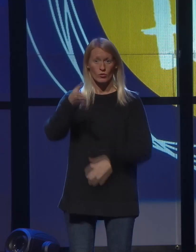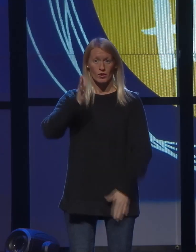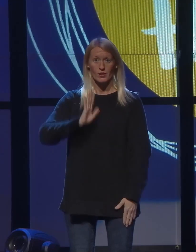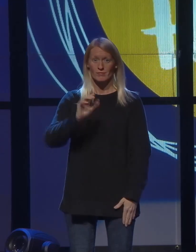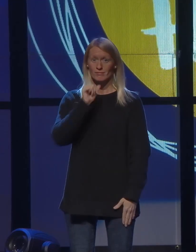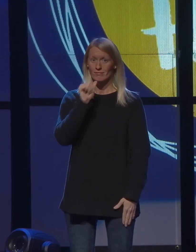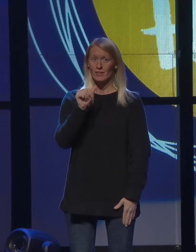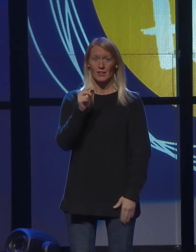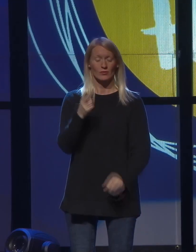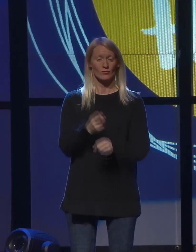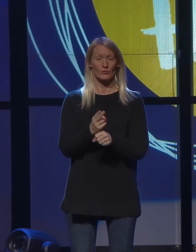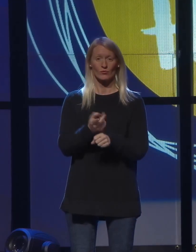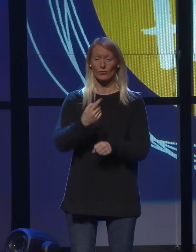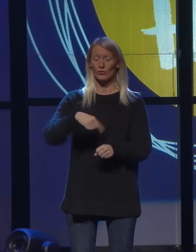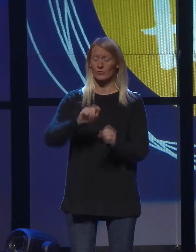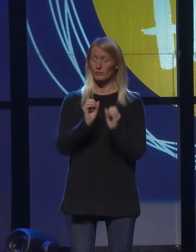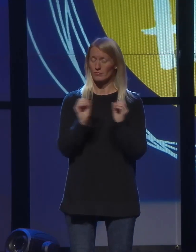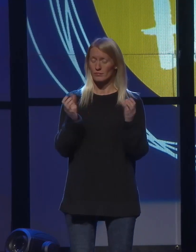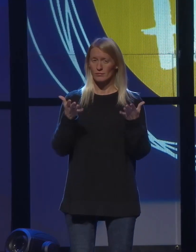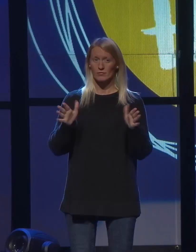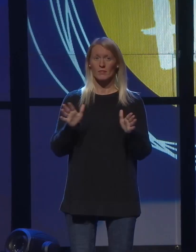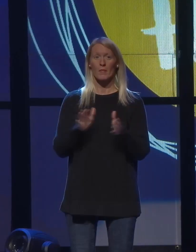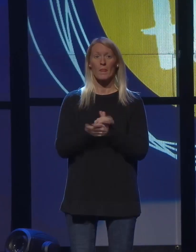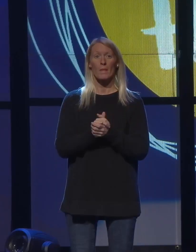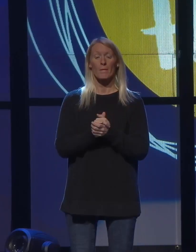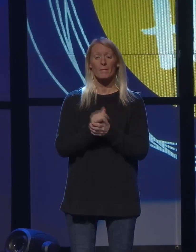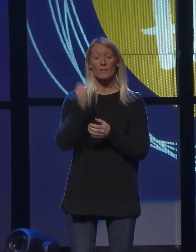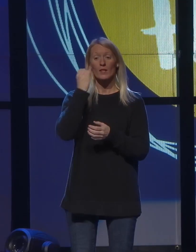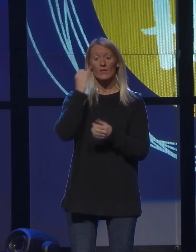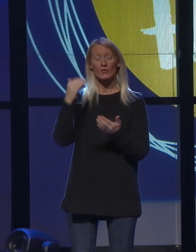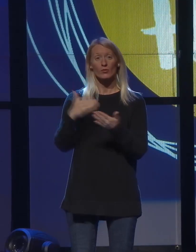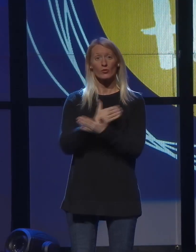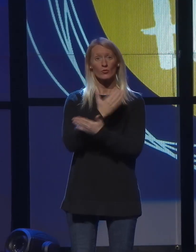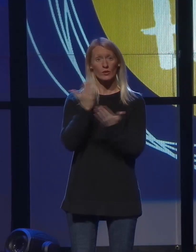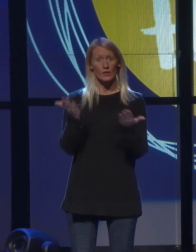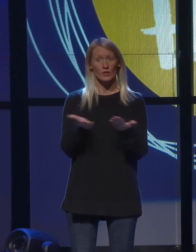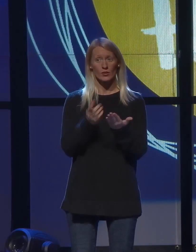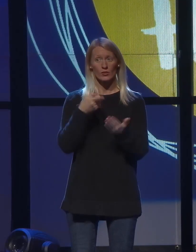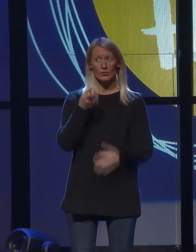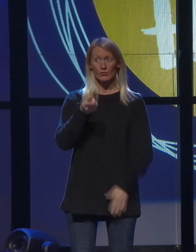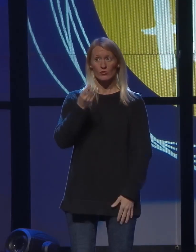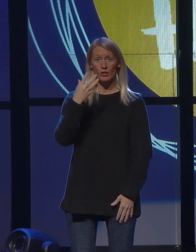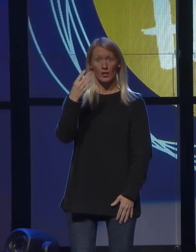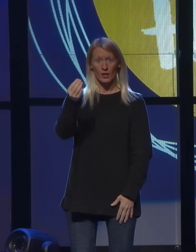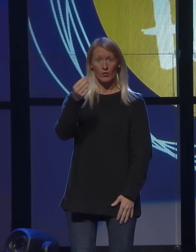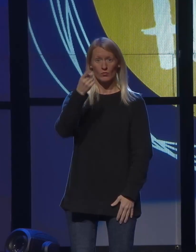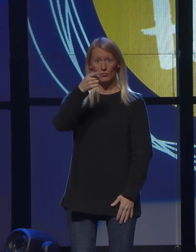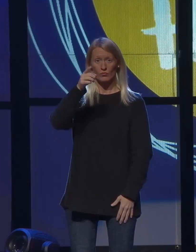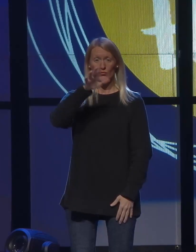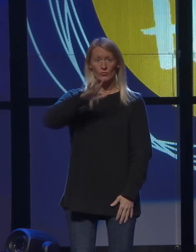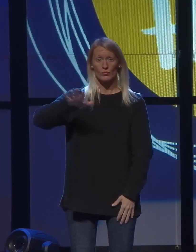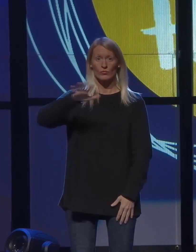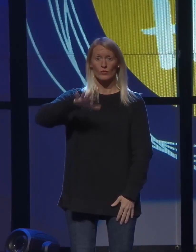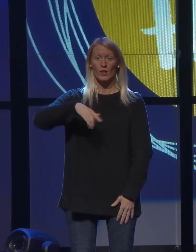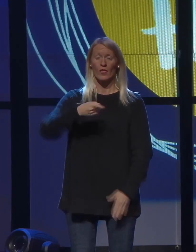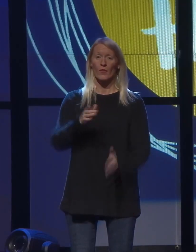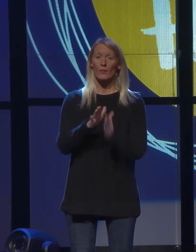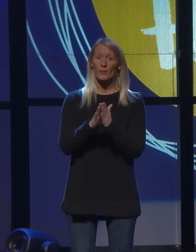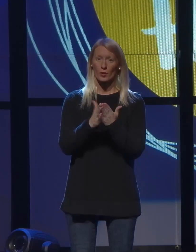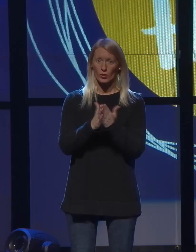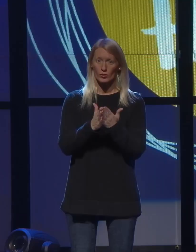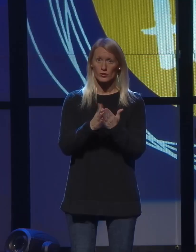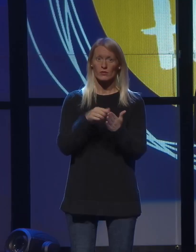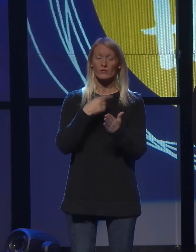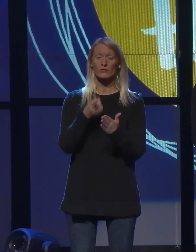useful anymore. And if you are new here, please, on the way out in the auditorium, we have those books. Just